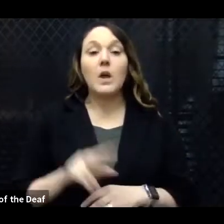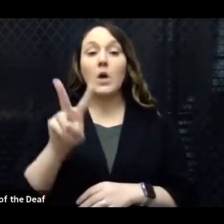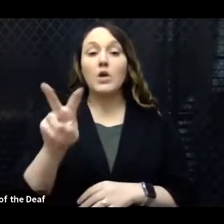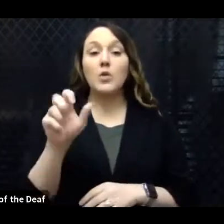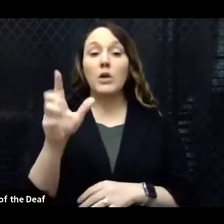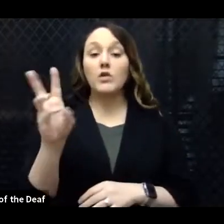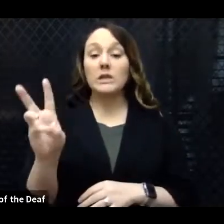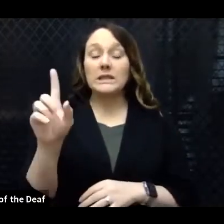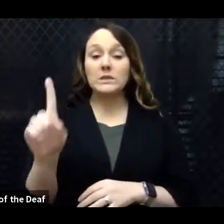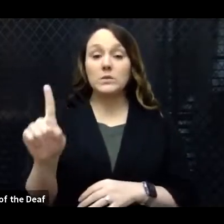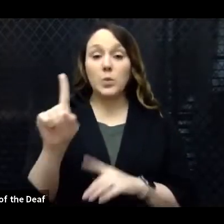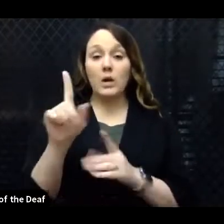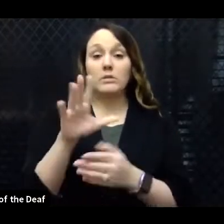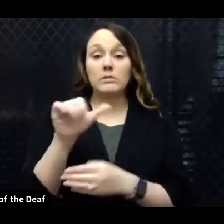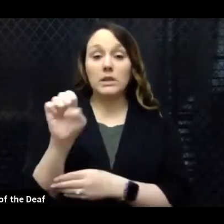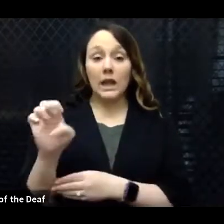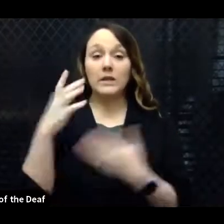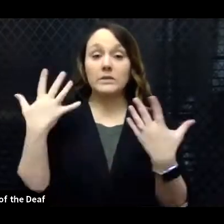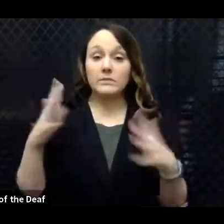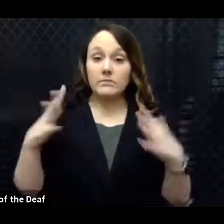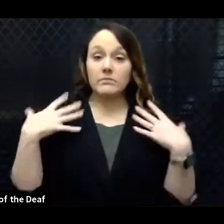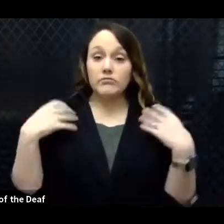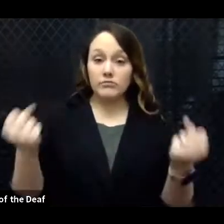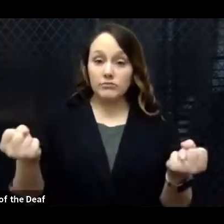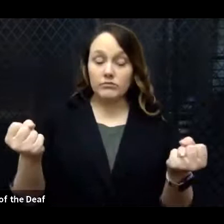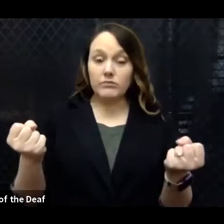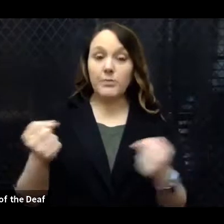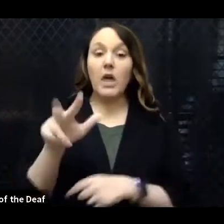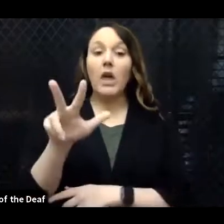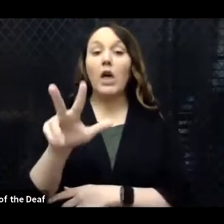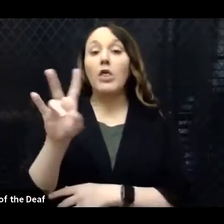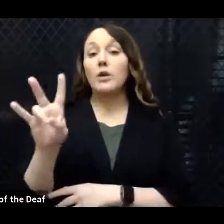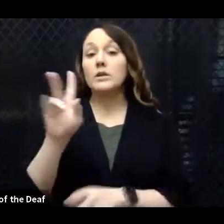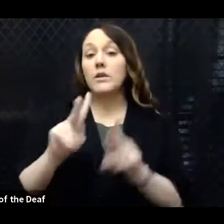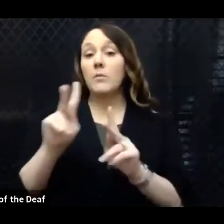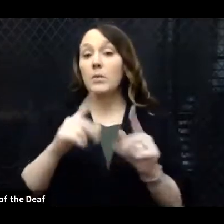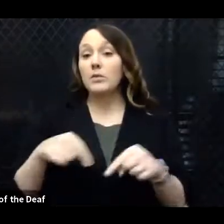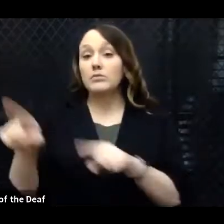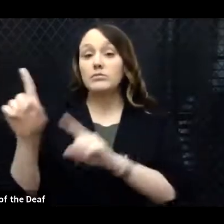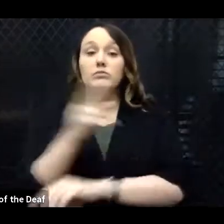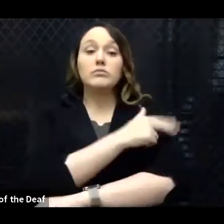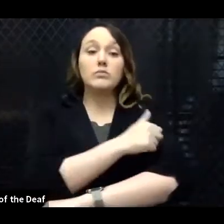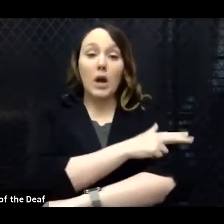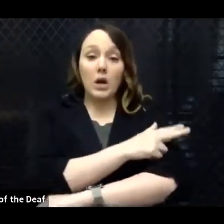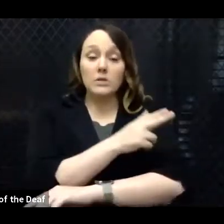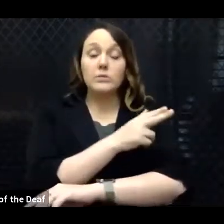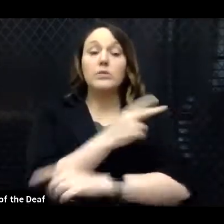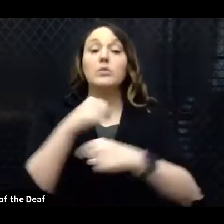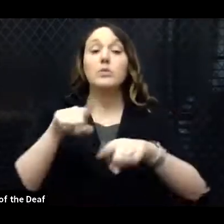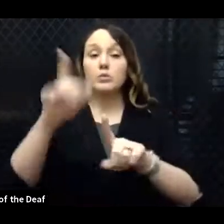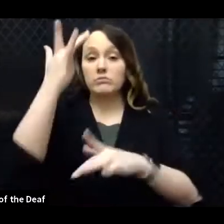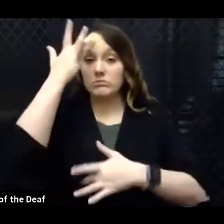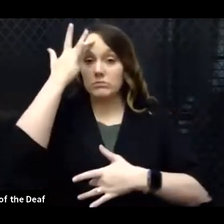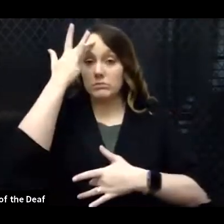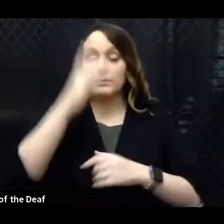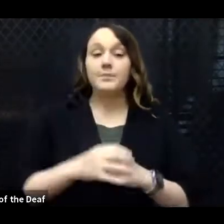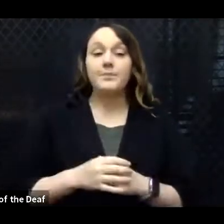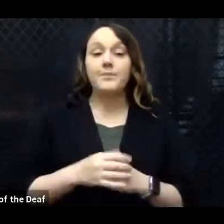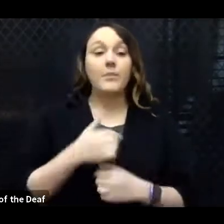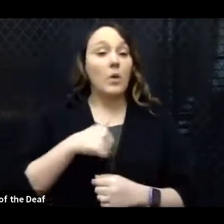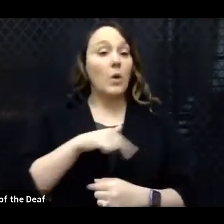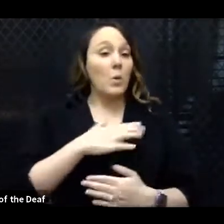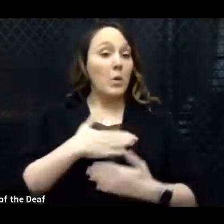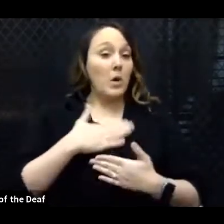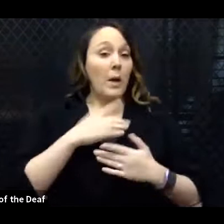261 of our cases have recovered. 37 individuals have been hospitalized at some point in their illness. We are pleased to report that